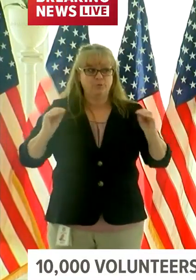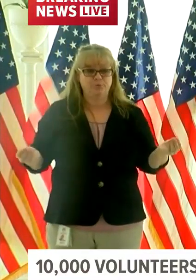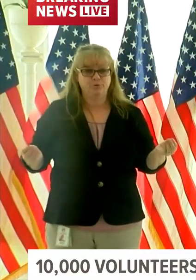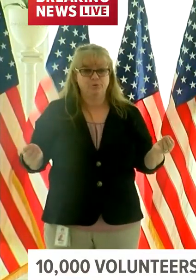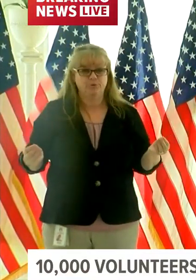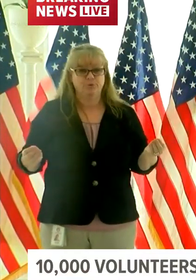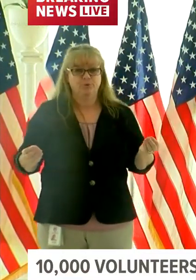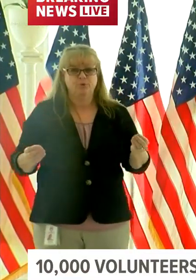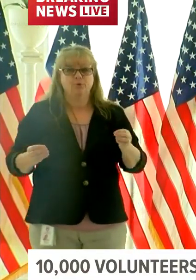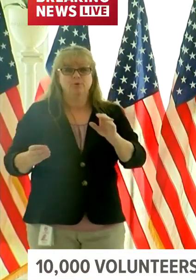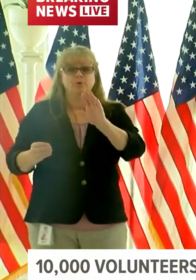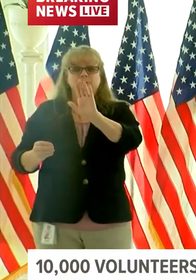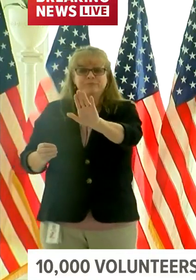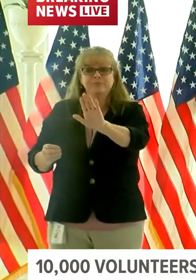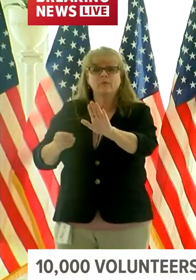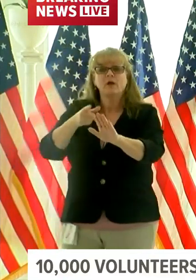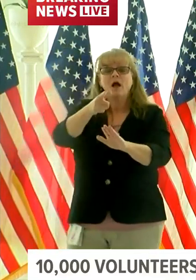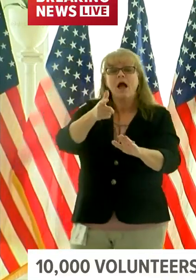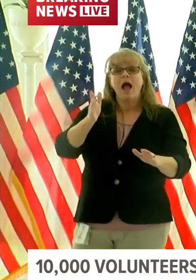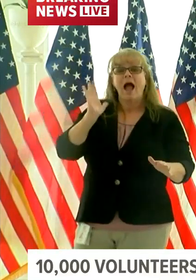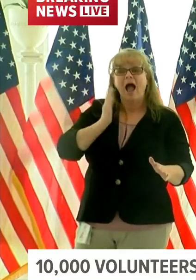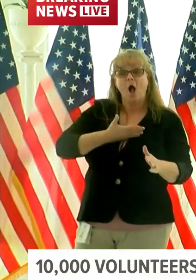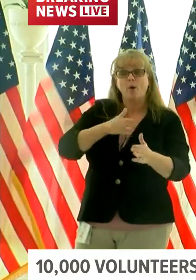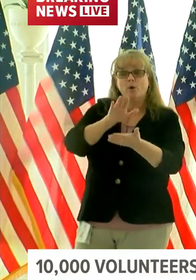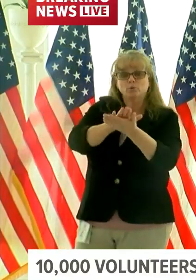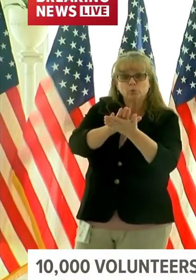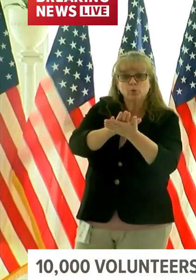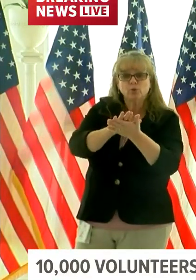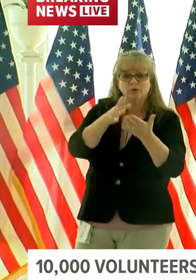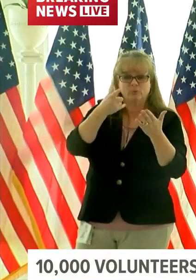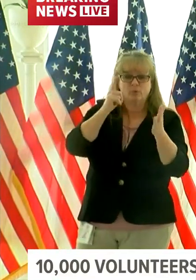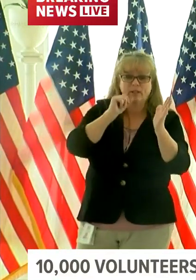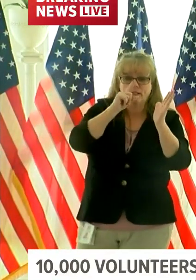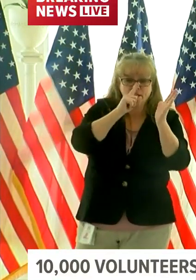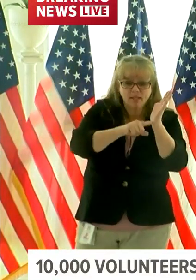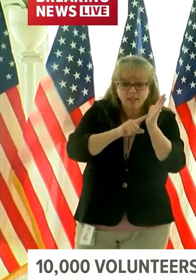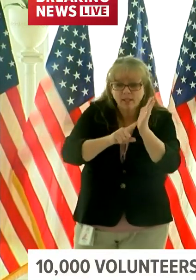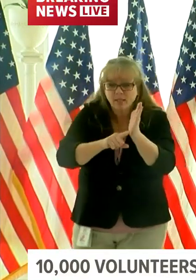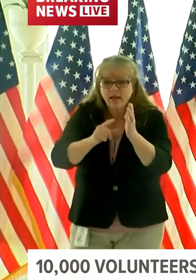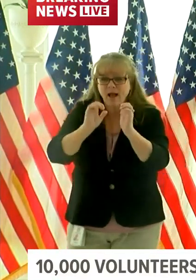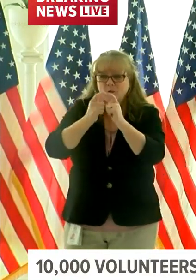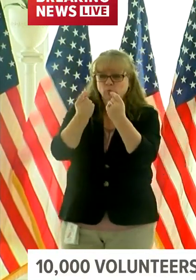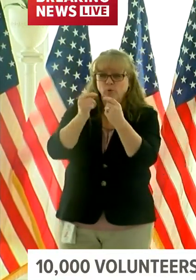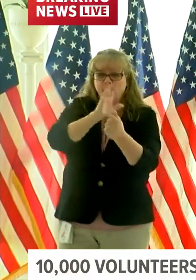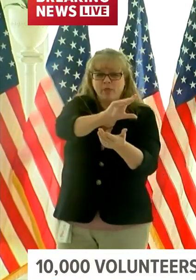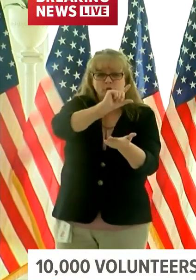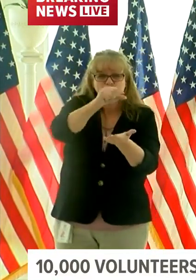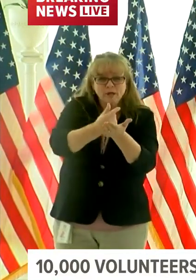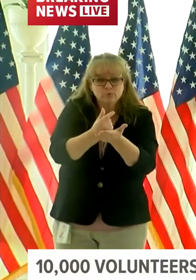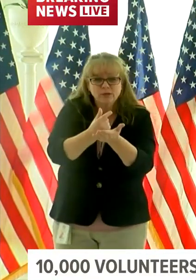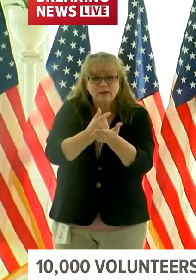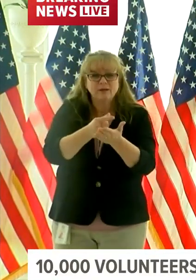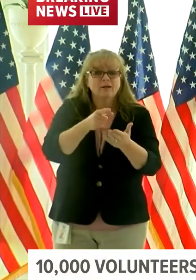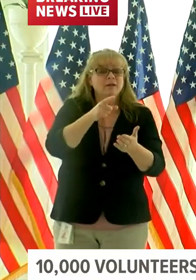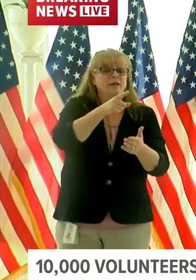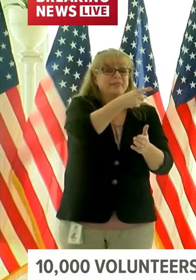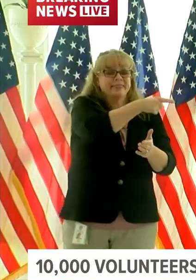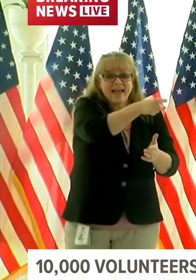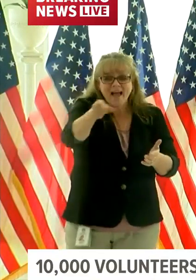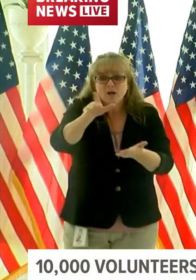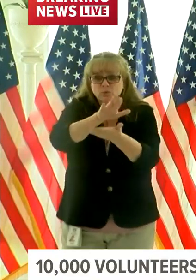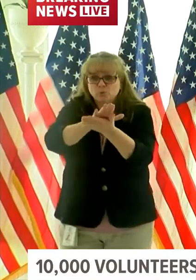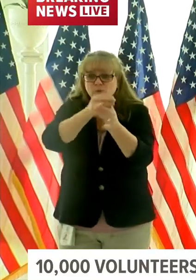commencement, as are our institutions of higher education. They're all making the best decisions that they can. Some